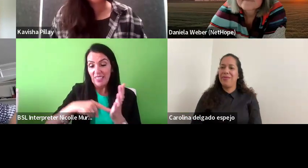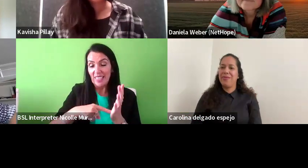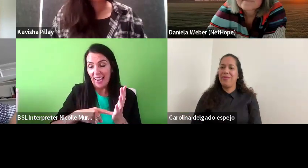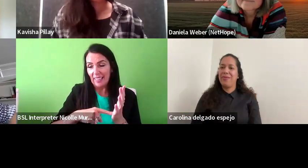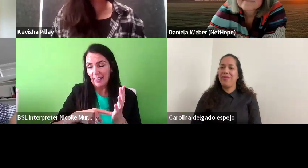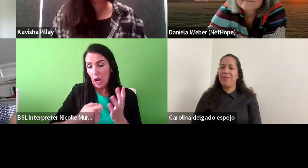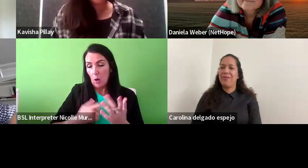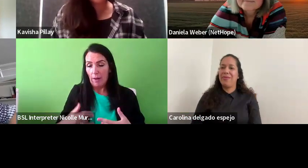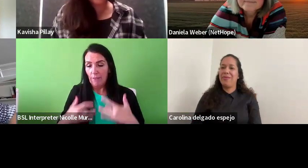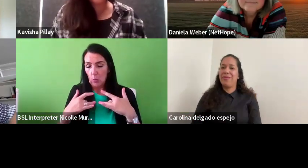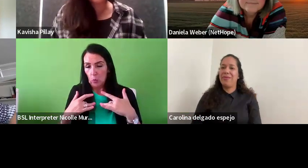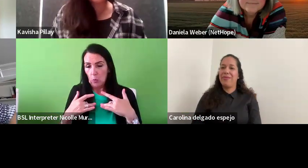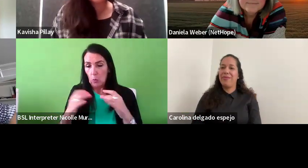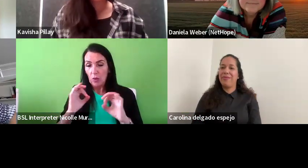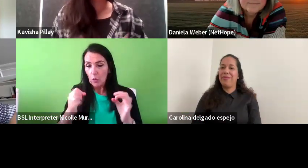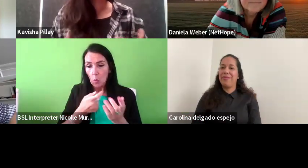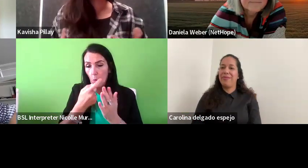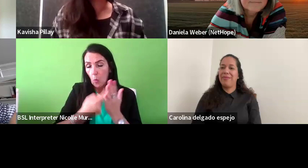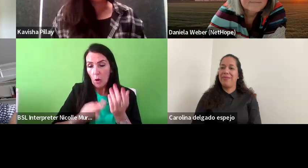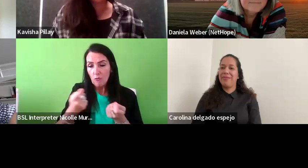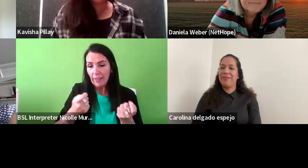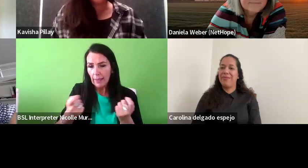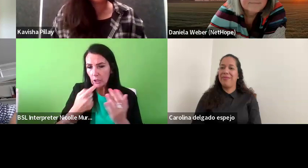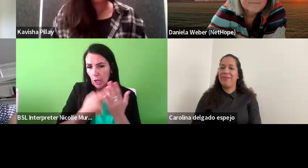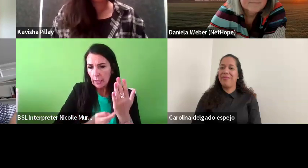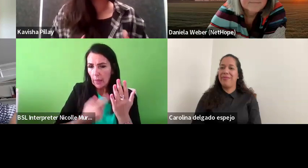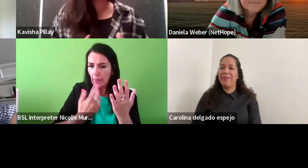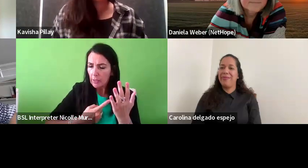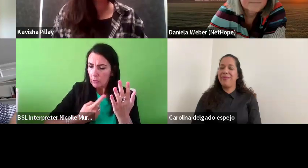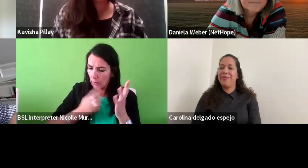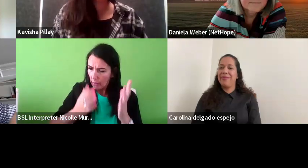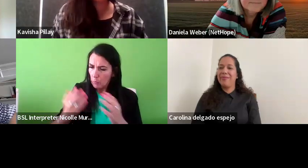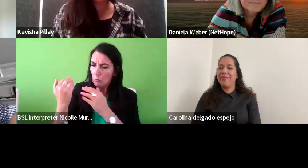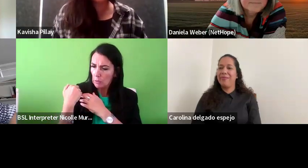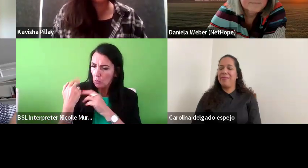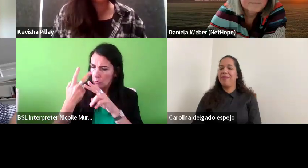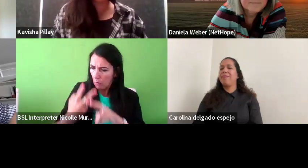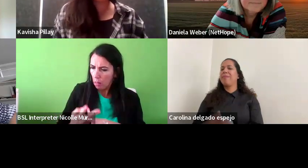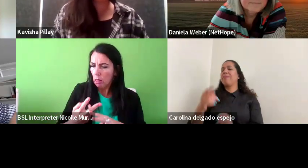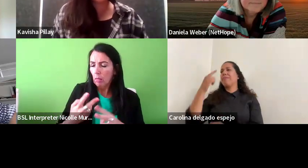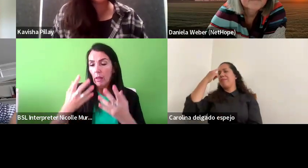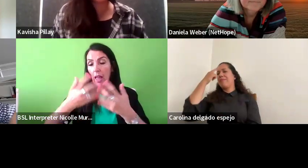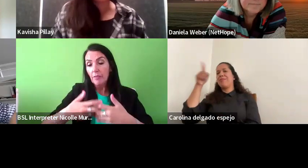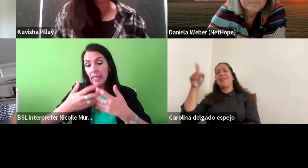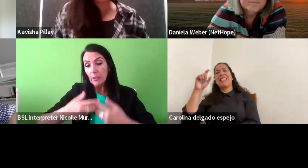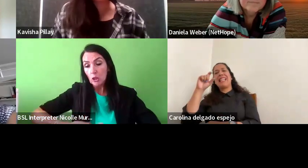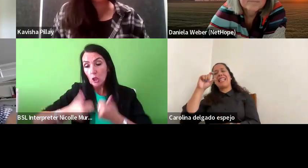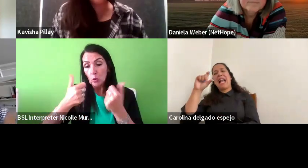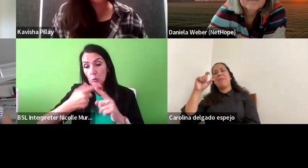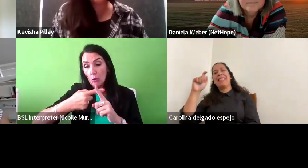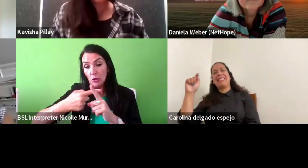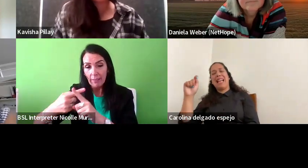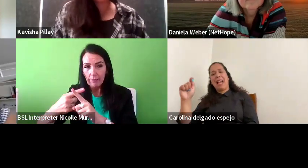perspective, in the absence of regulations, there is a need to self-regulate. So if you are creating technology that is for good and is meant